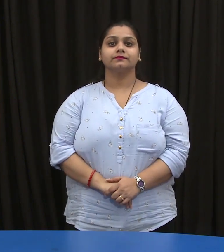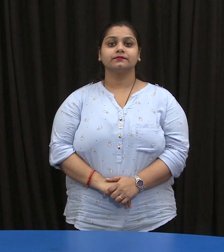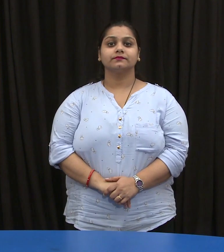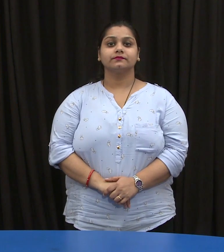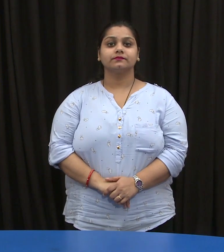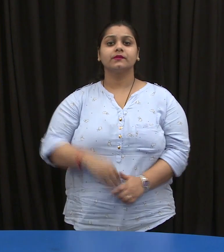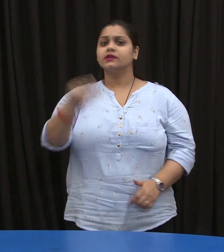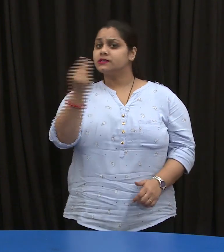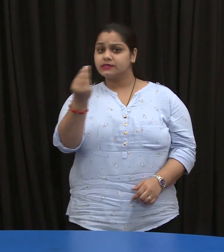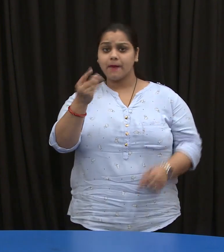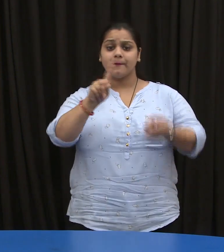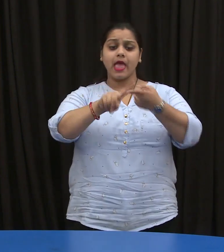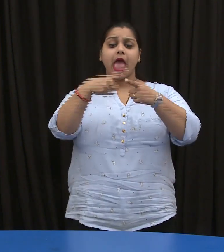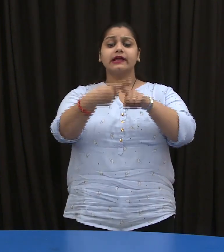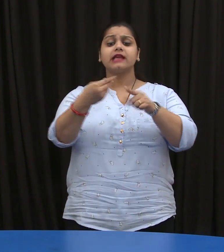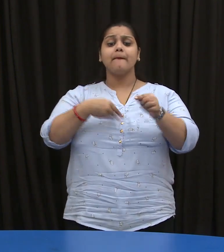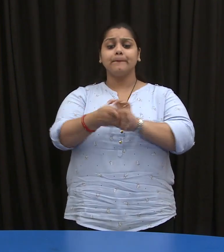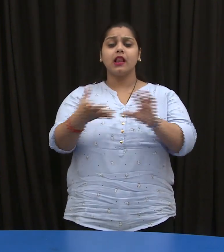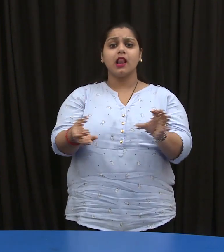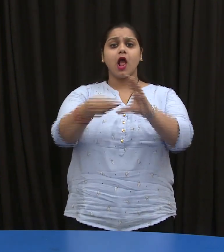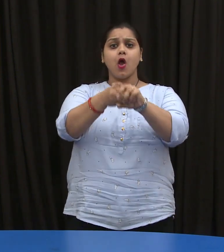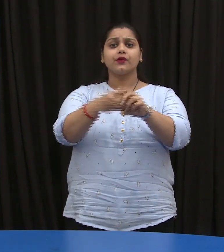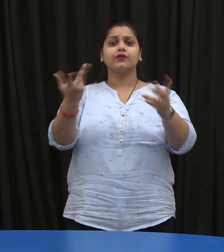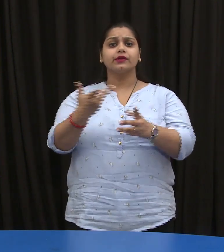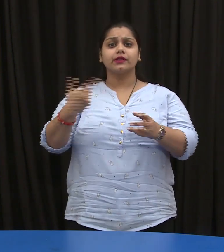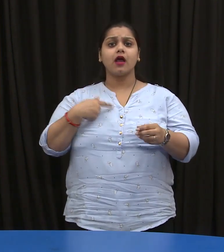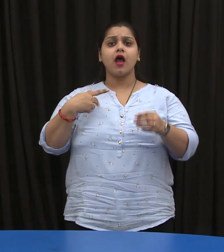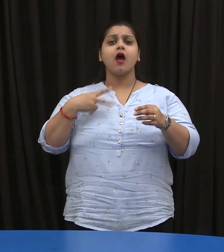Some examples include versions of